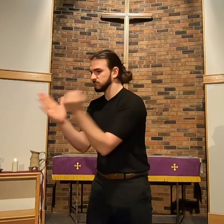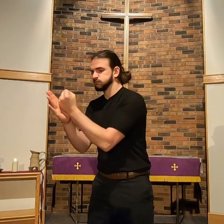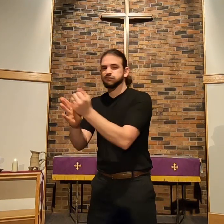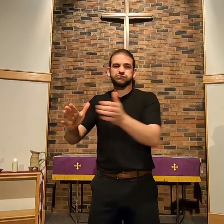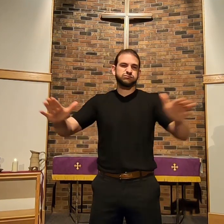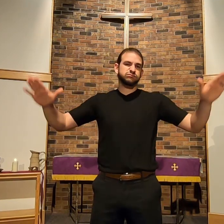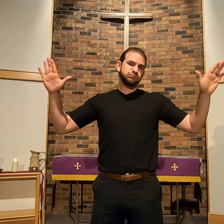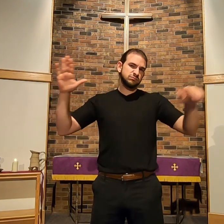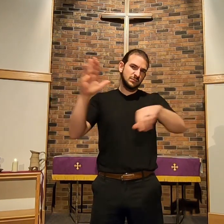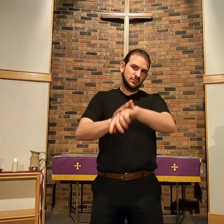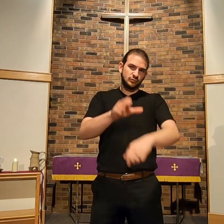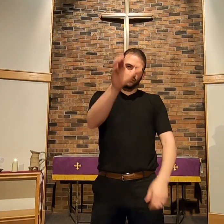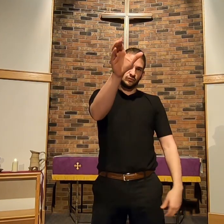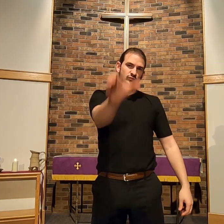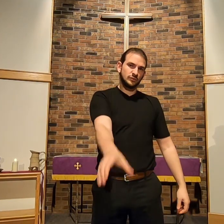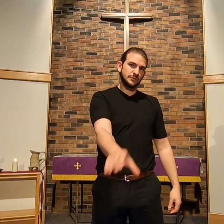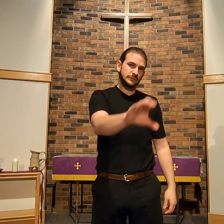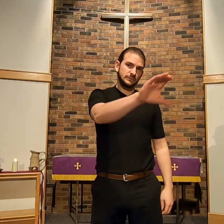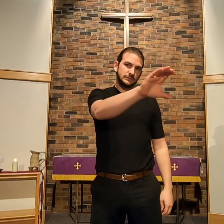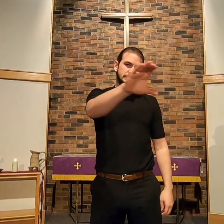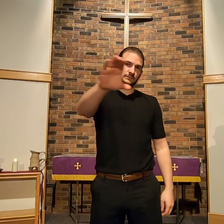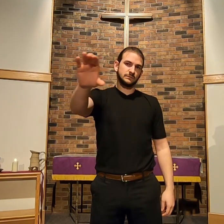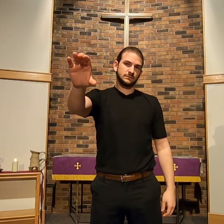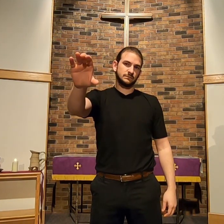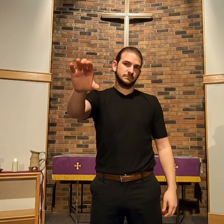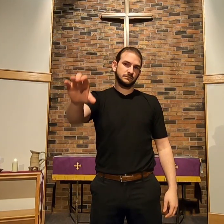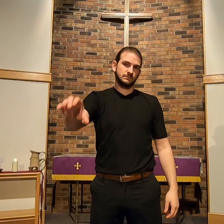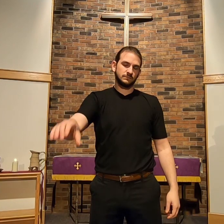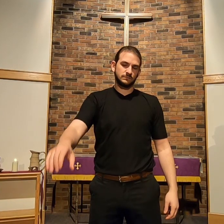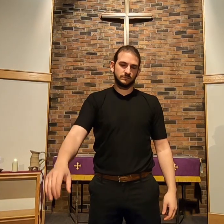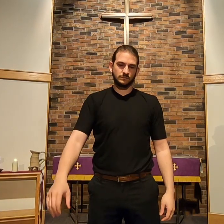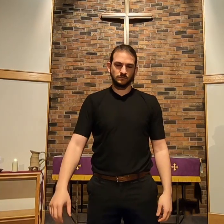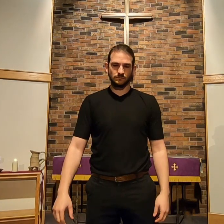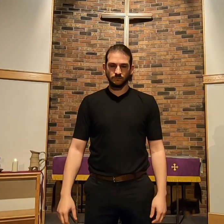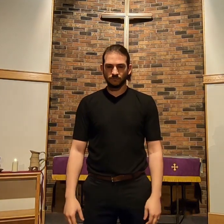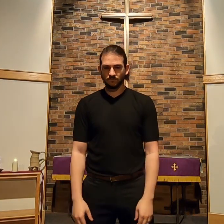and nail him to a cross.